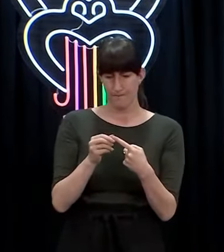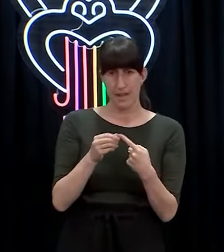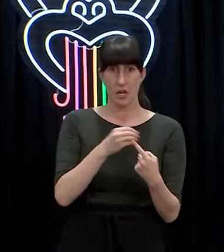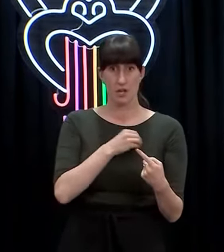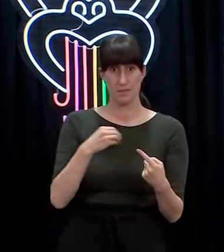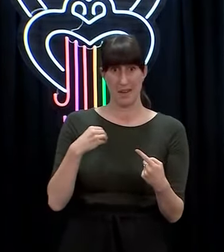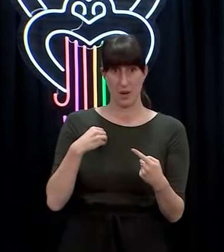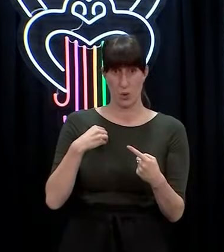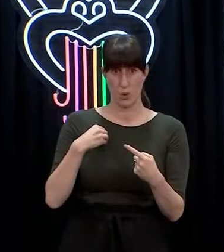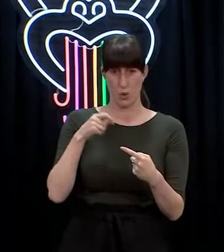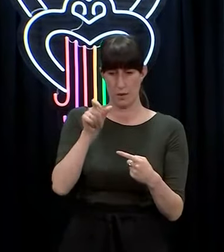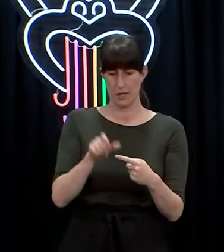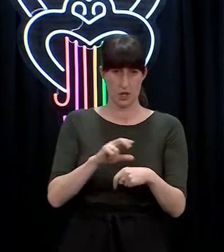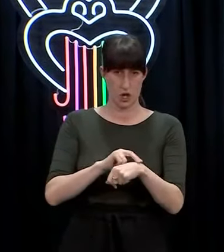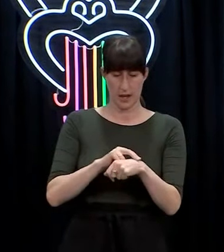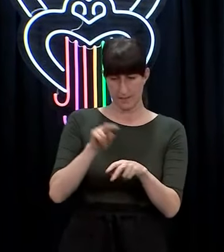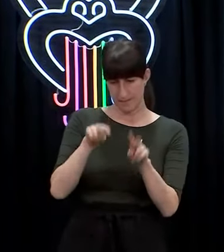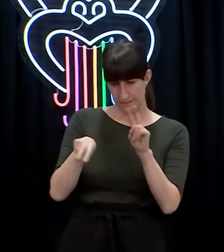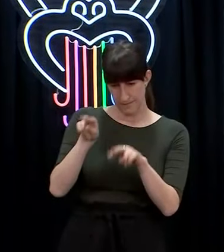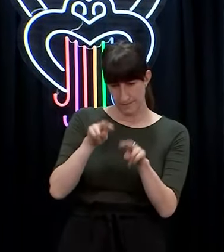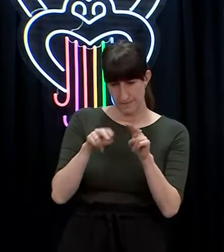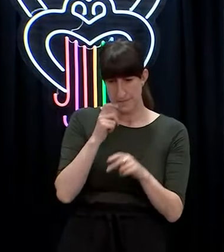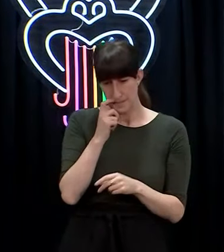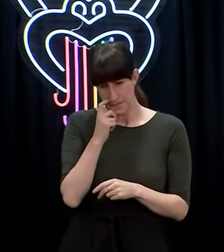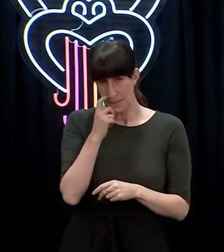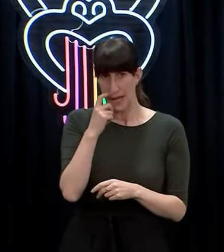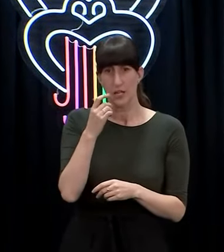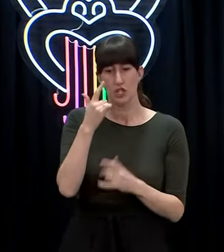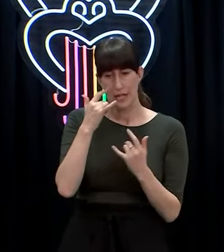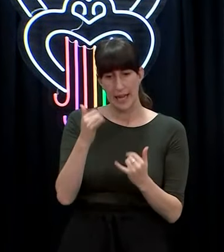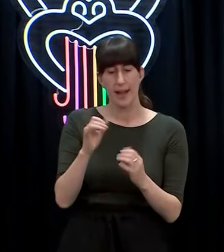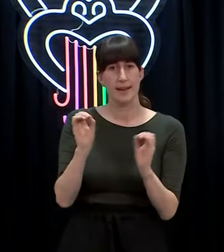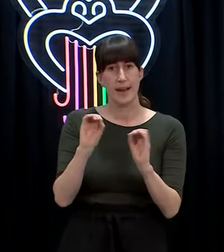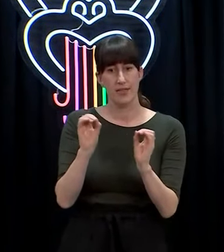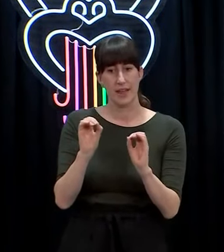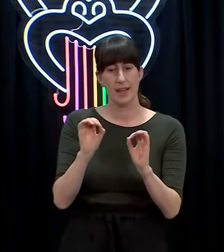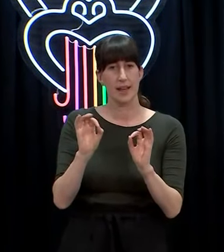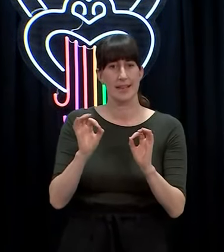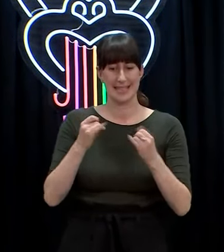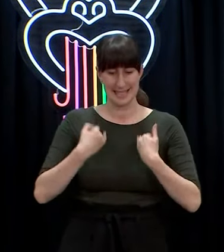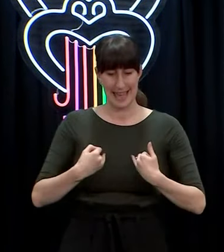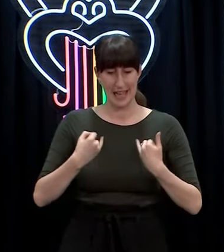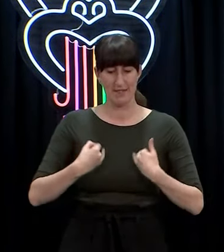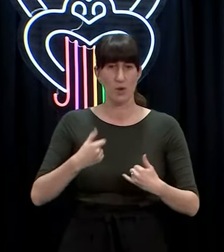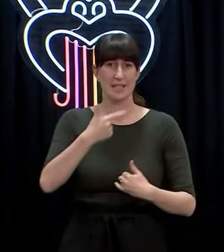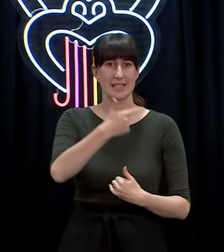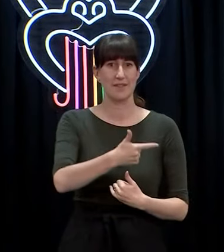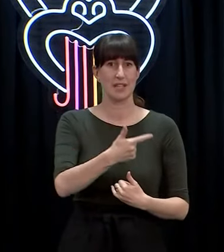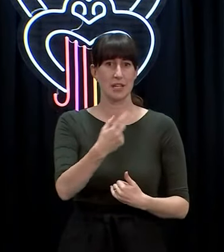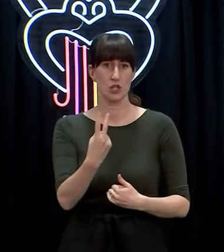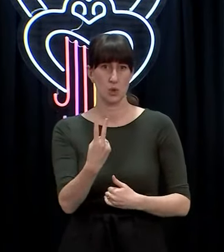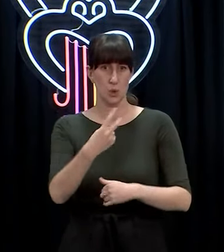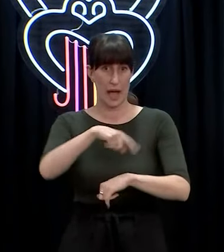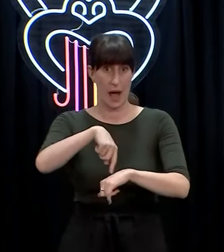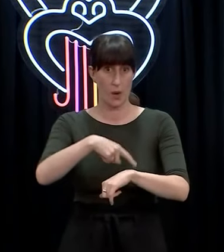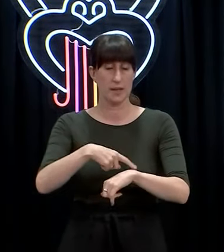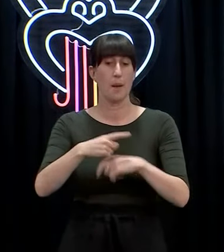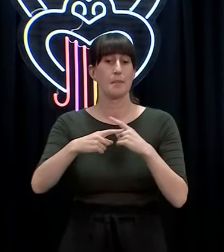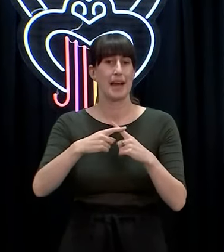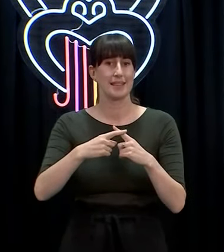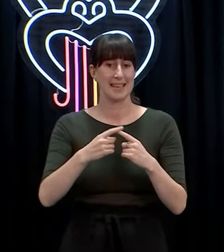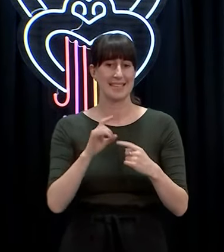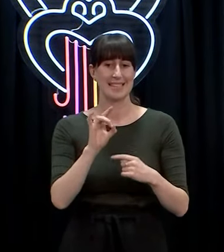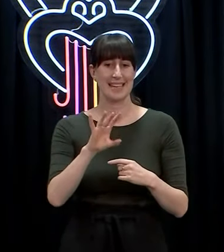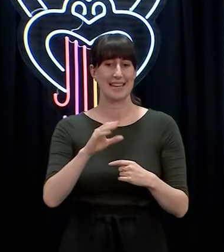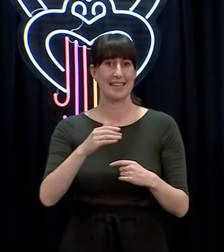a 10-day period, for at least a 72-hour period, and that it's at least 10 days since their symptom onset. And in fact,